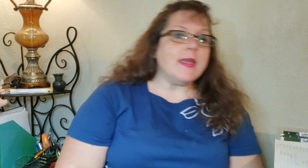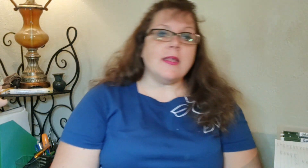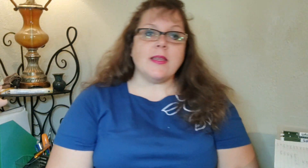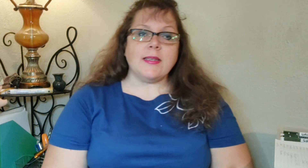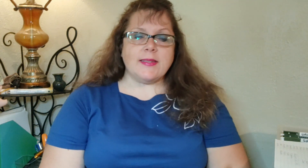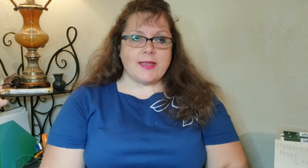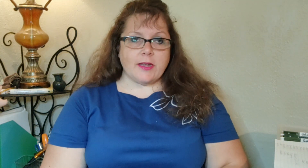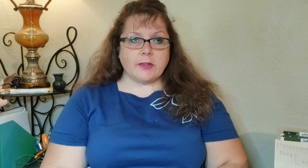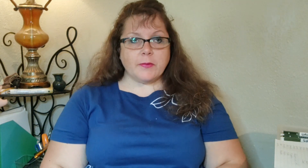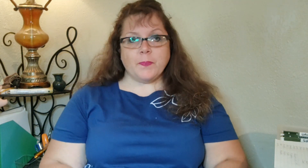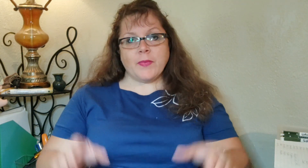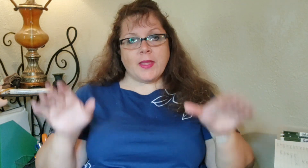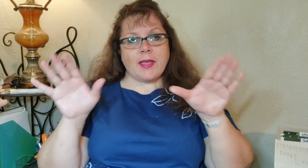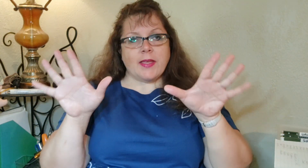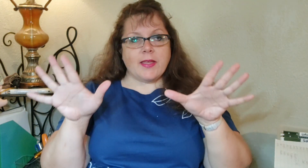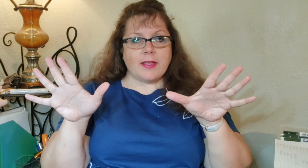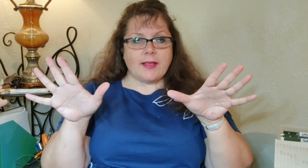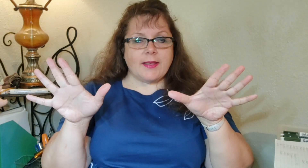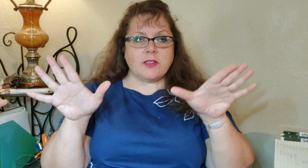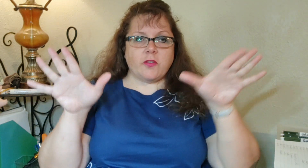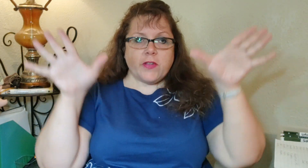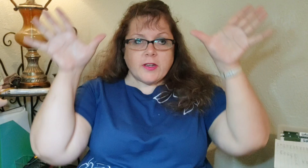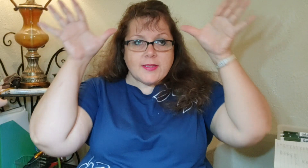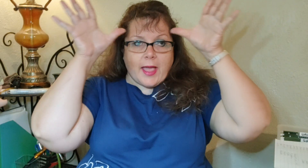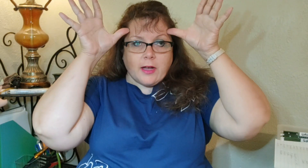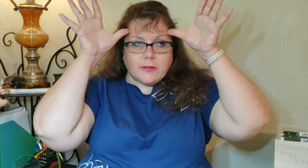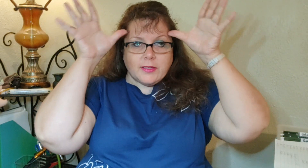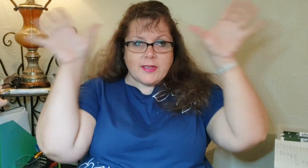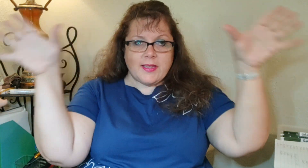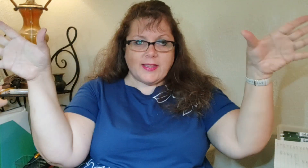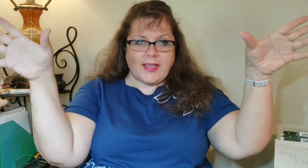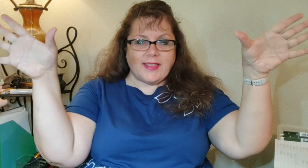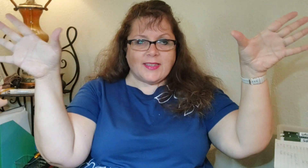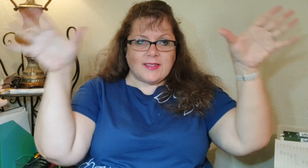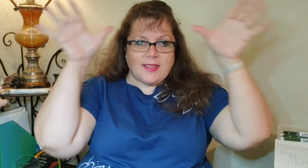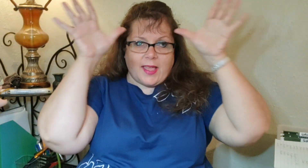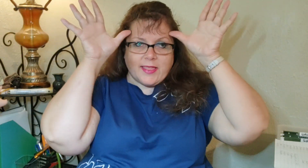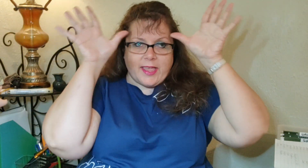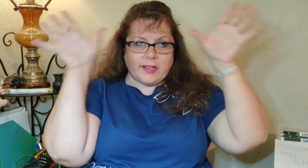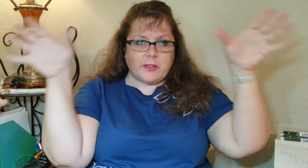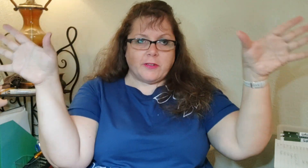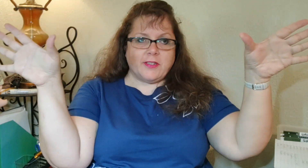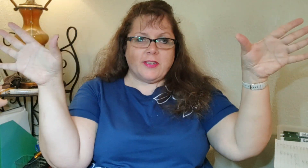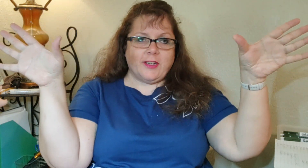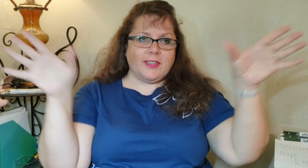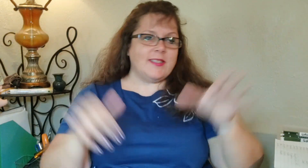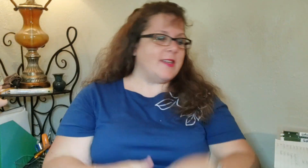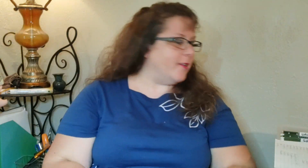And then deer is your fingers out and like this, like the antlers on a deer.